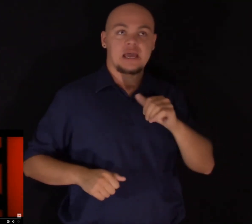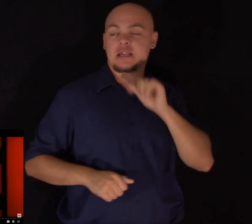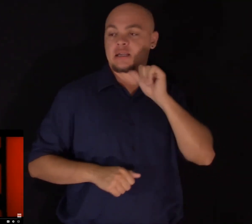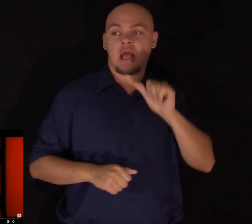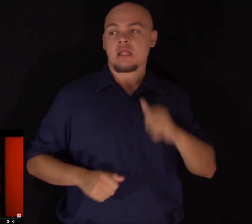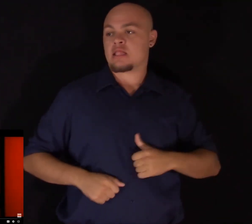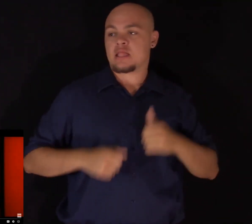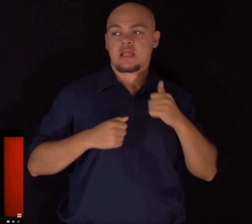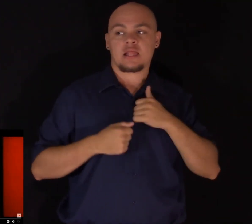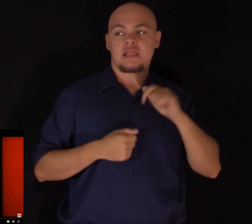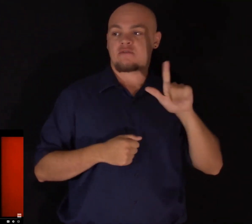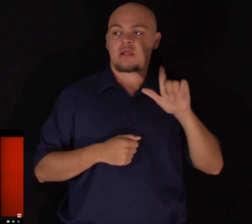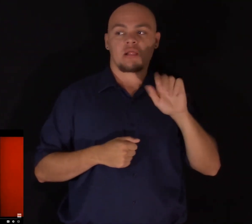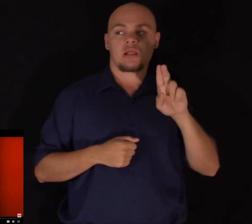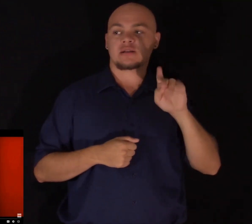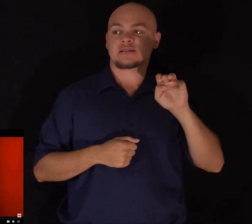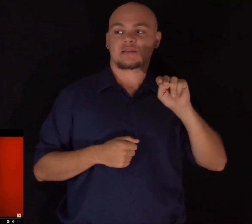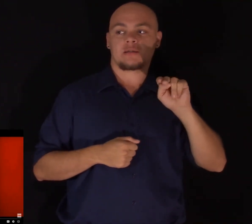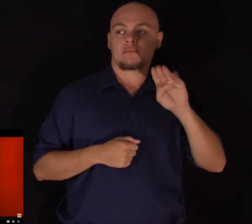Sing.